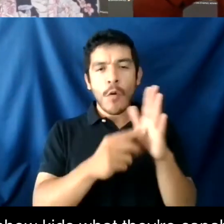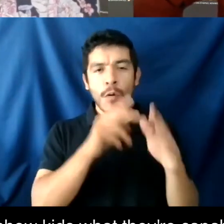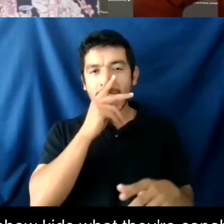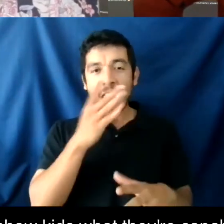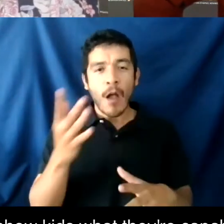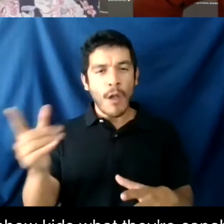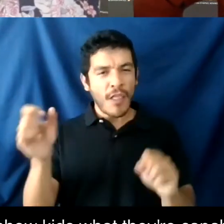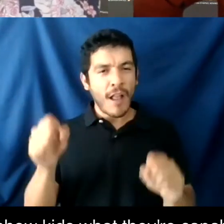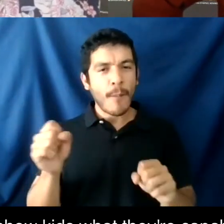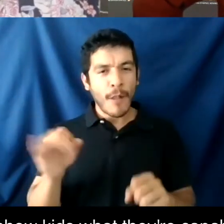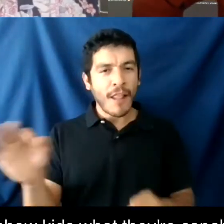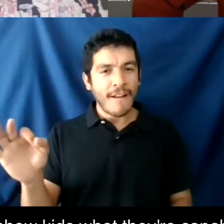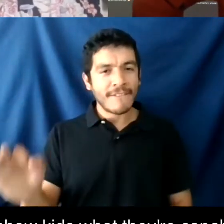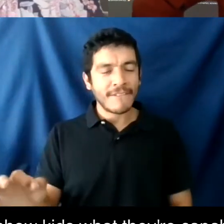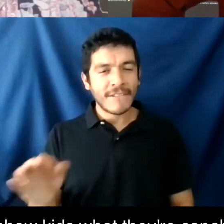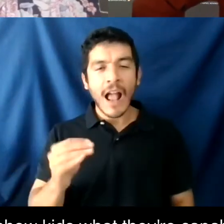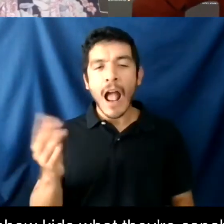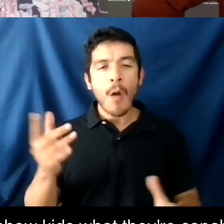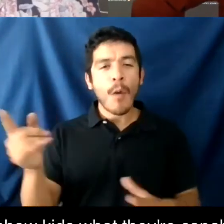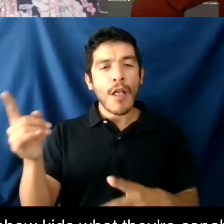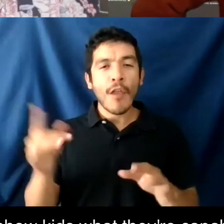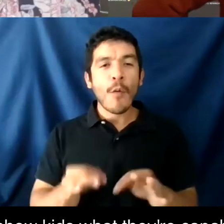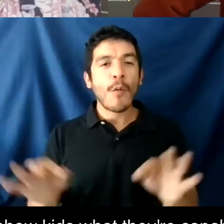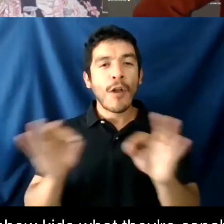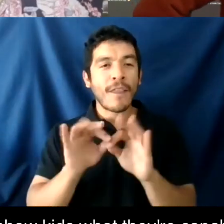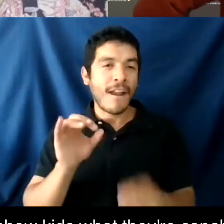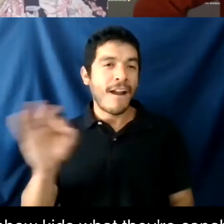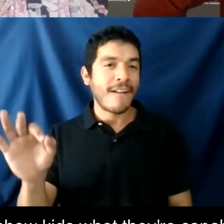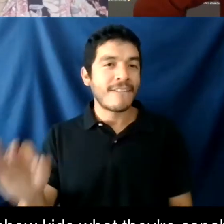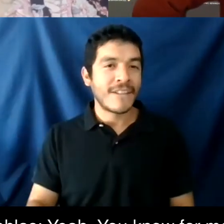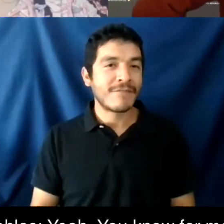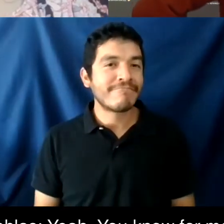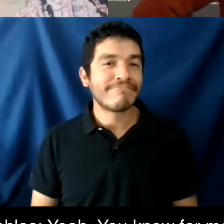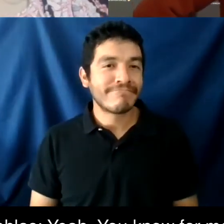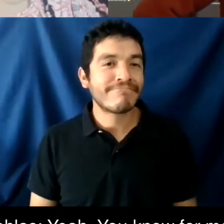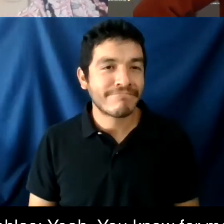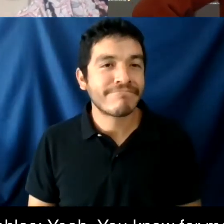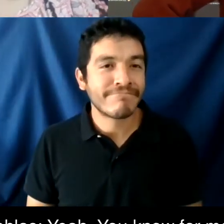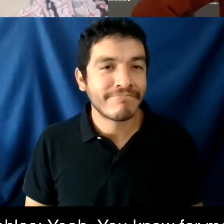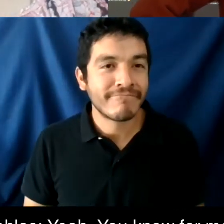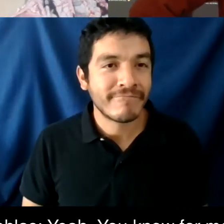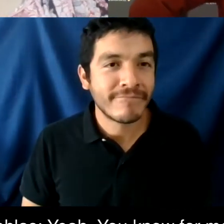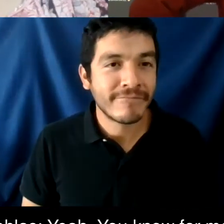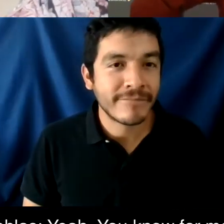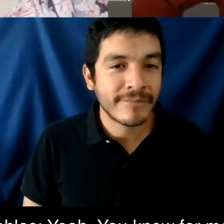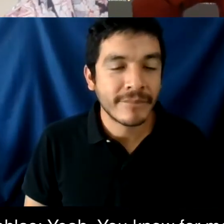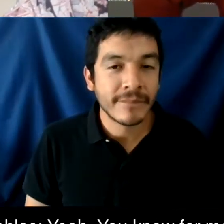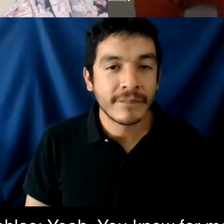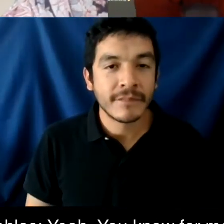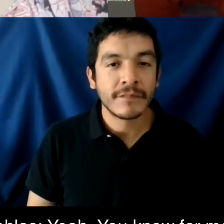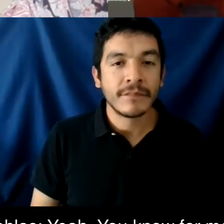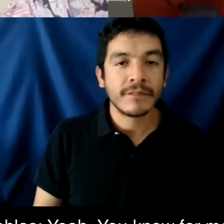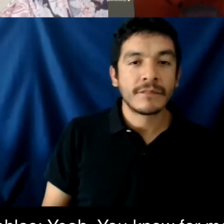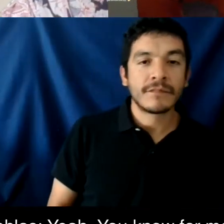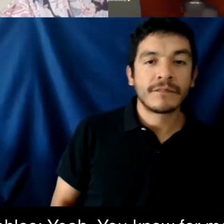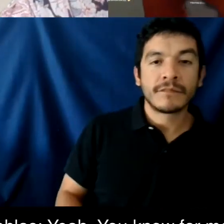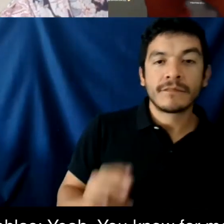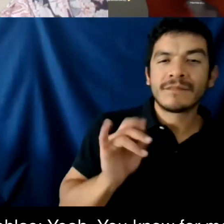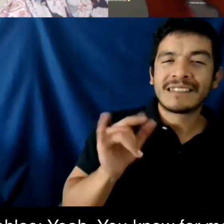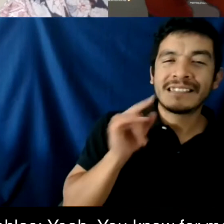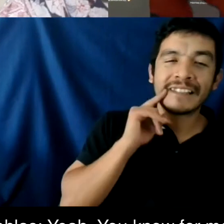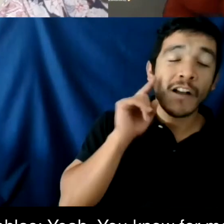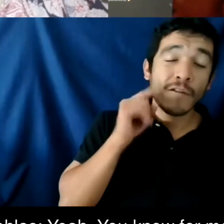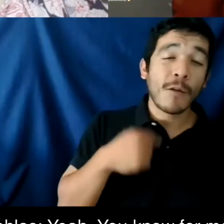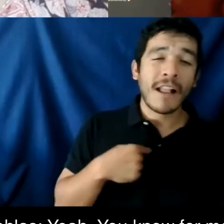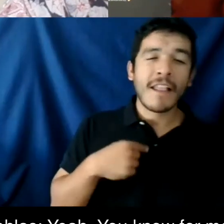what they're capable of and what they're worthy of. So yeah. Yeah. For me, the